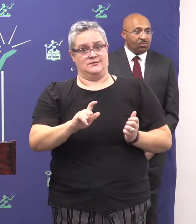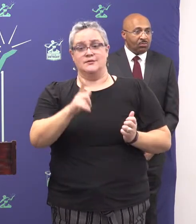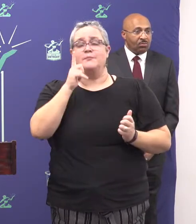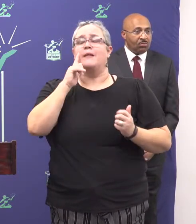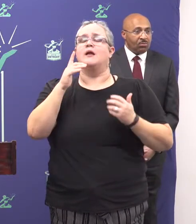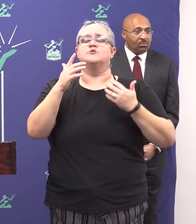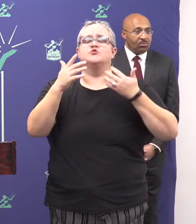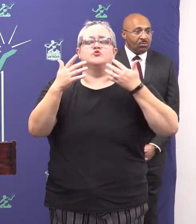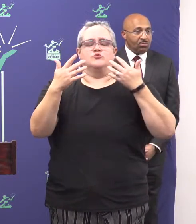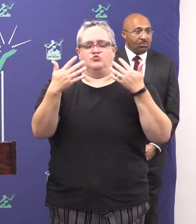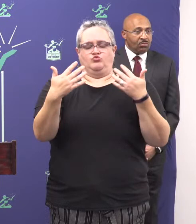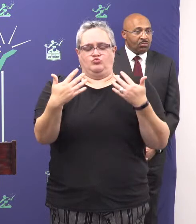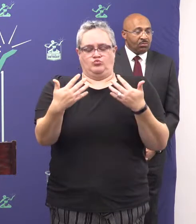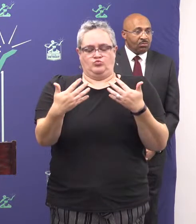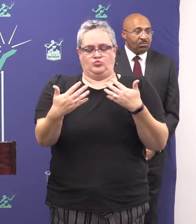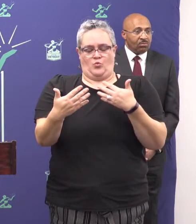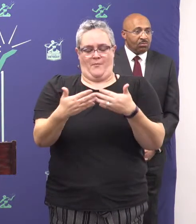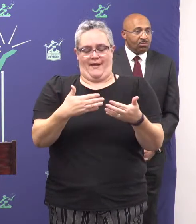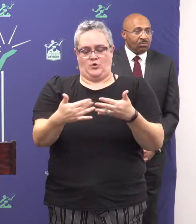regardless of